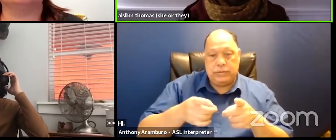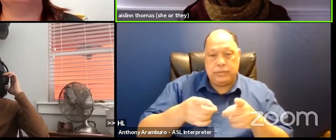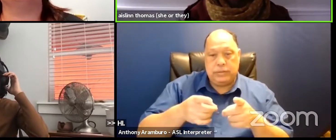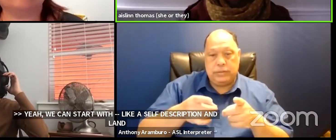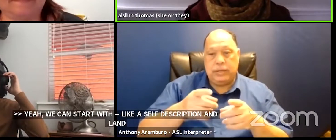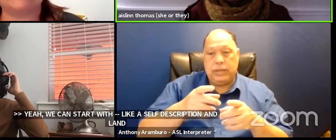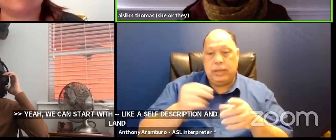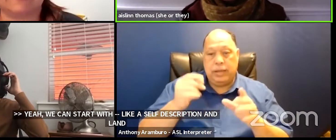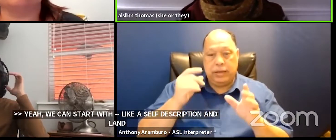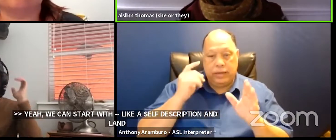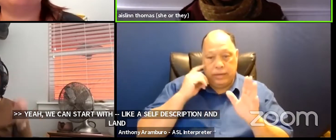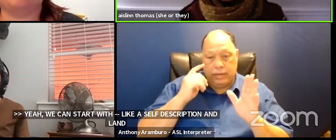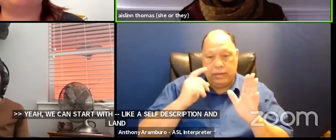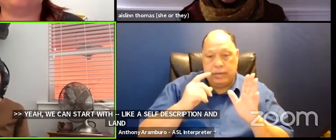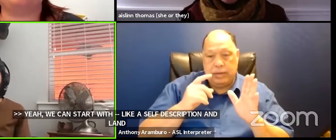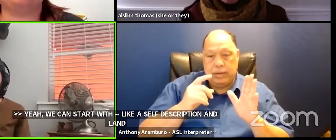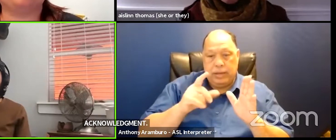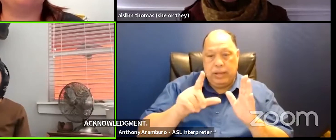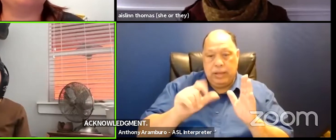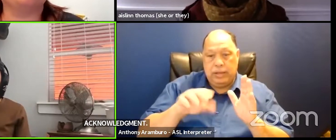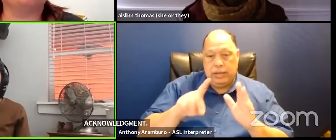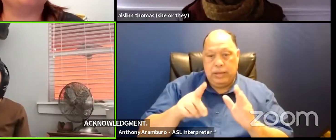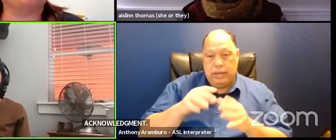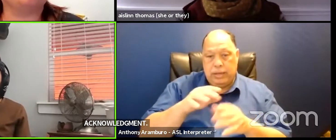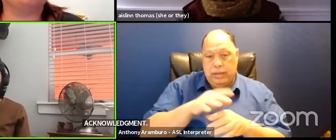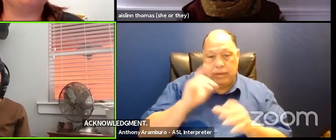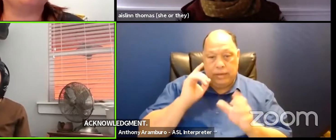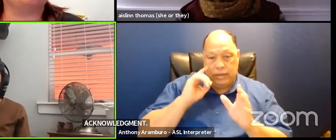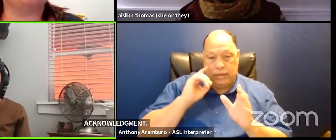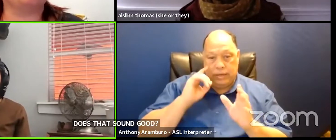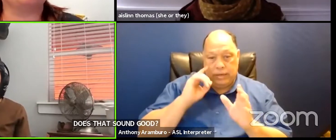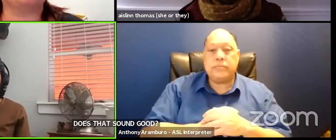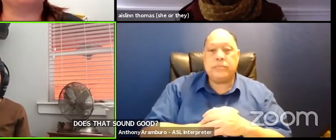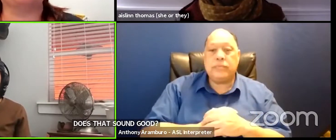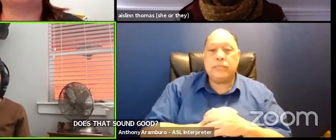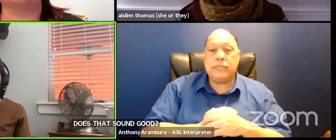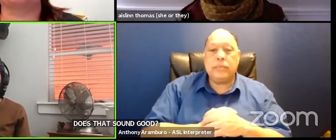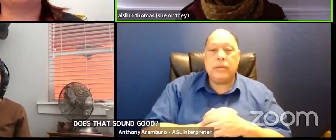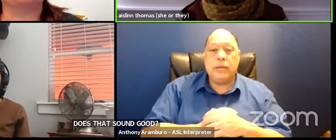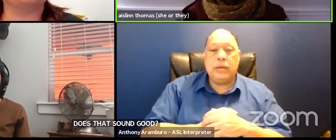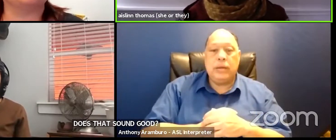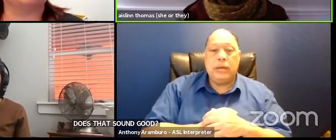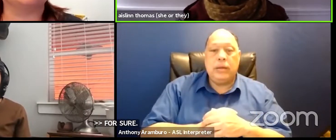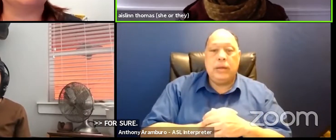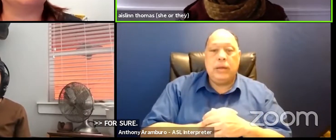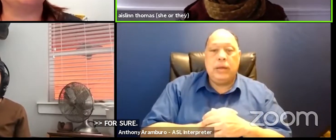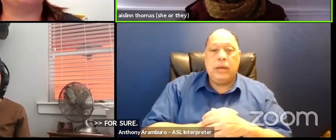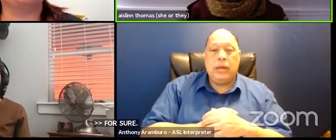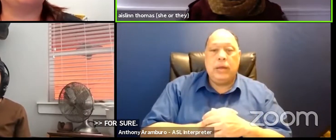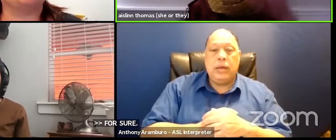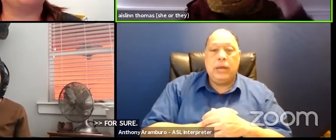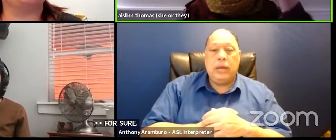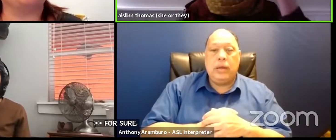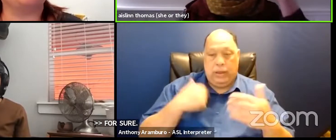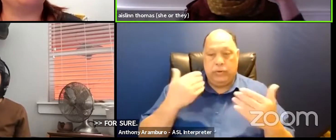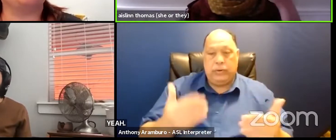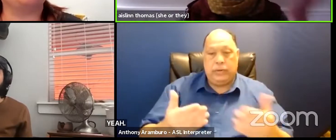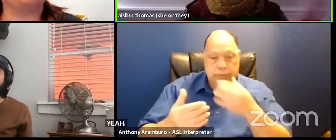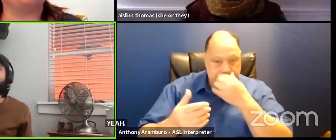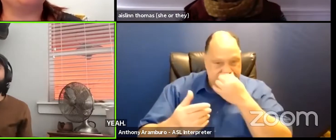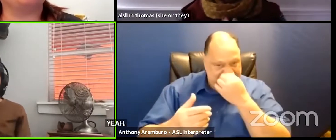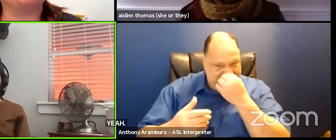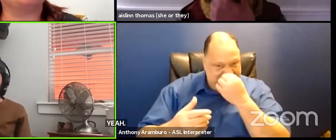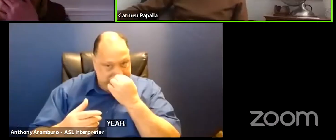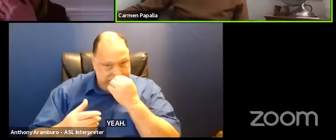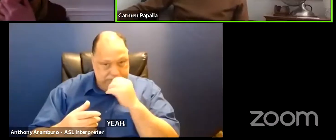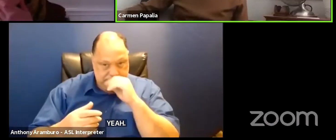good? For sure. Yeah. I'll go ahead. Yeah,